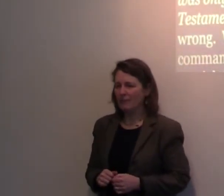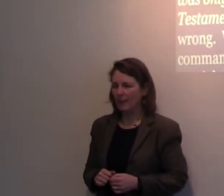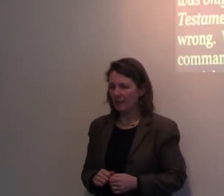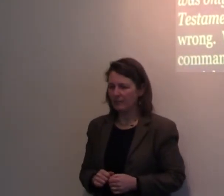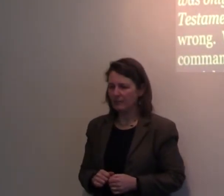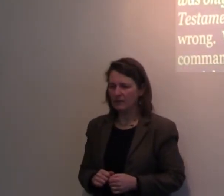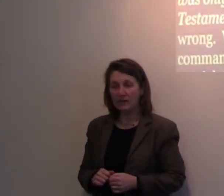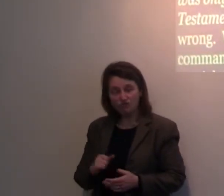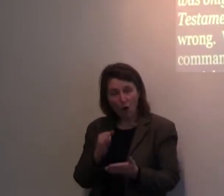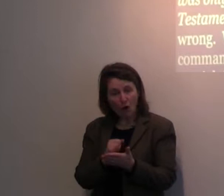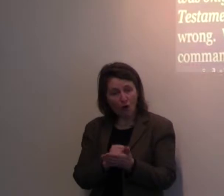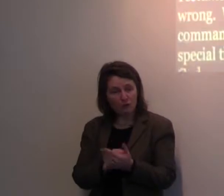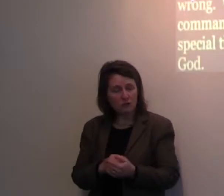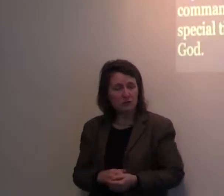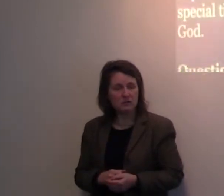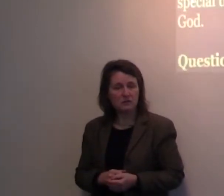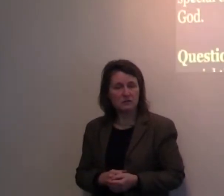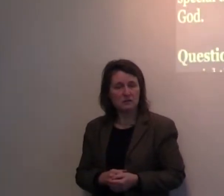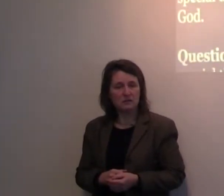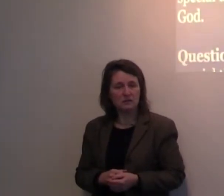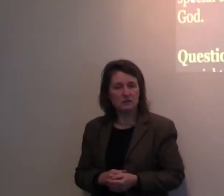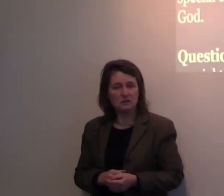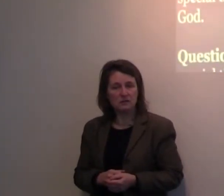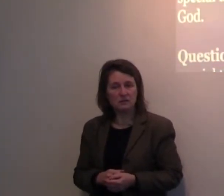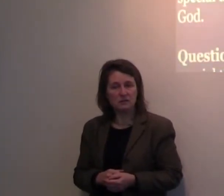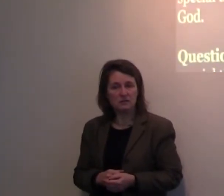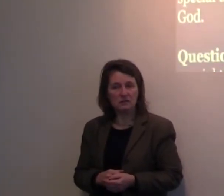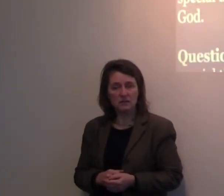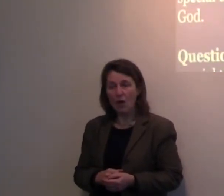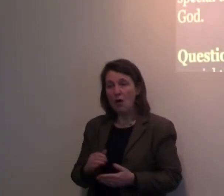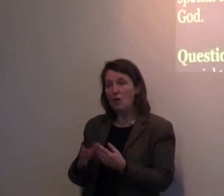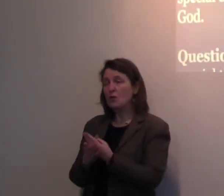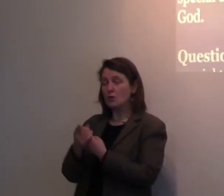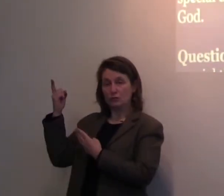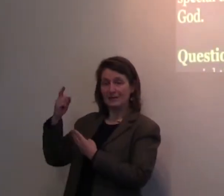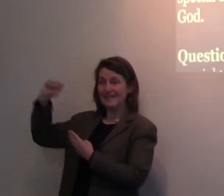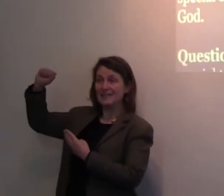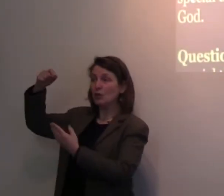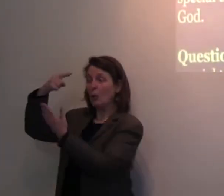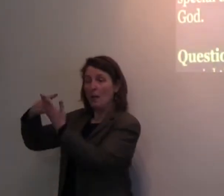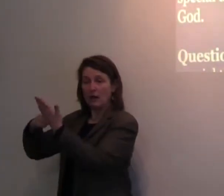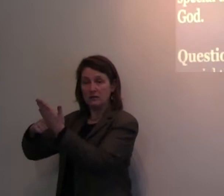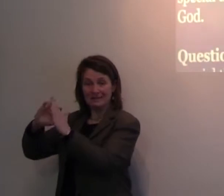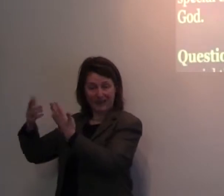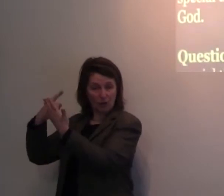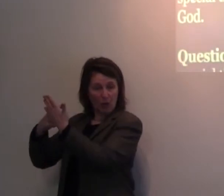This is wrong. We should obey God's commands and keep Sunday as